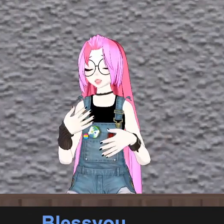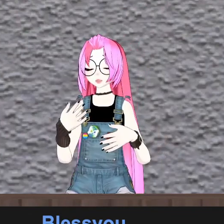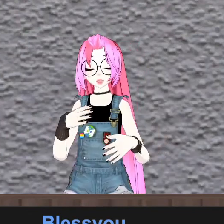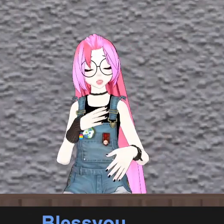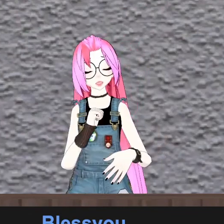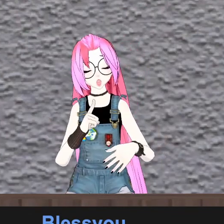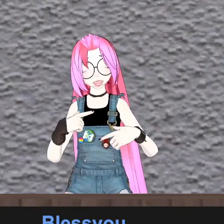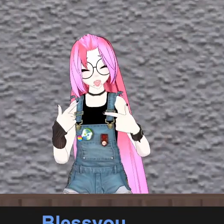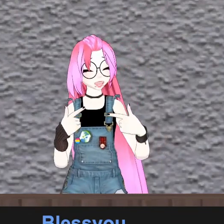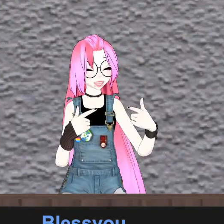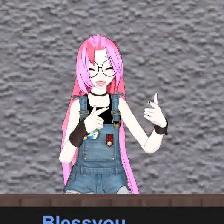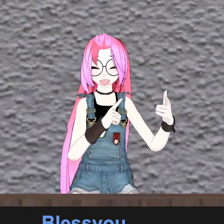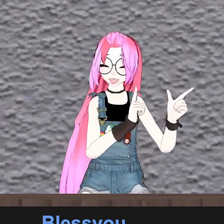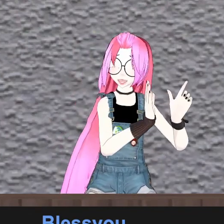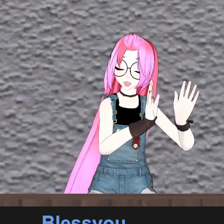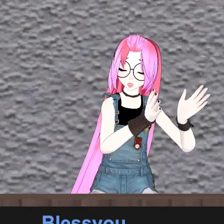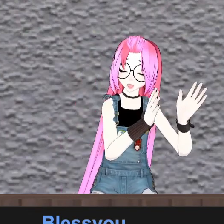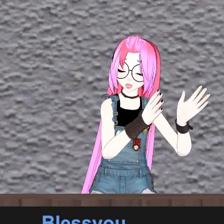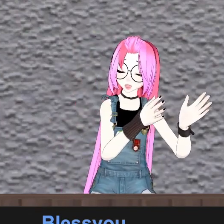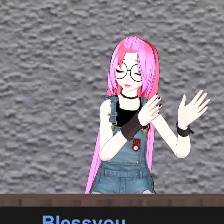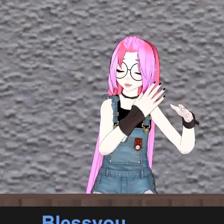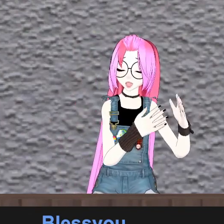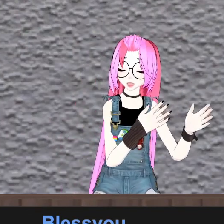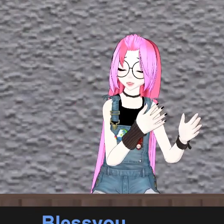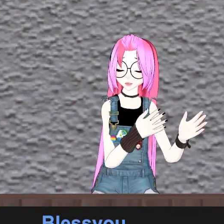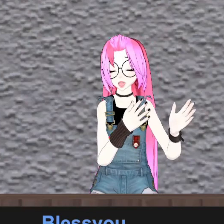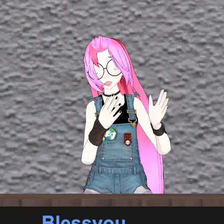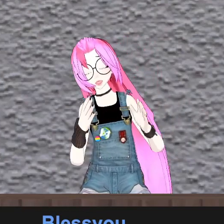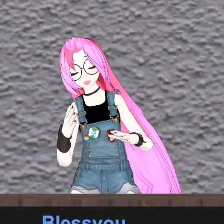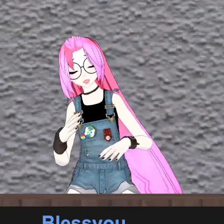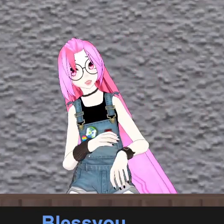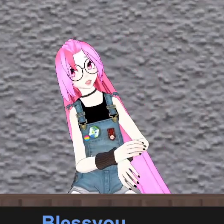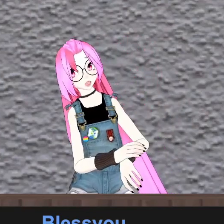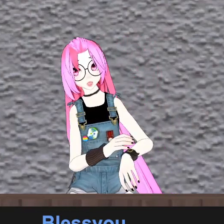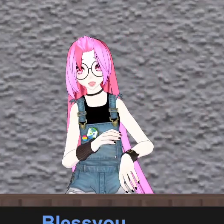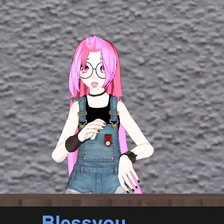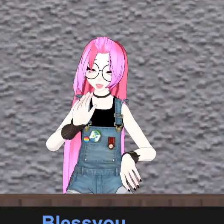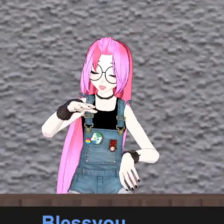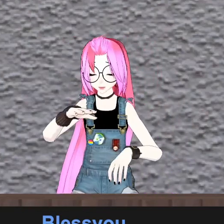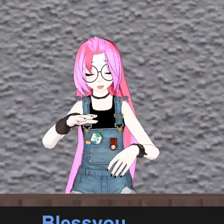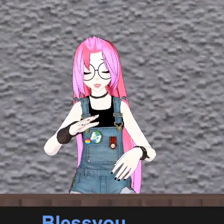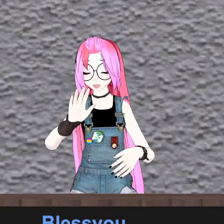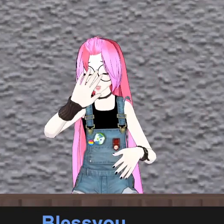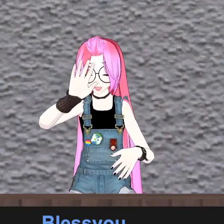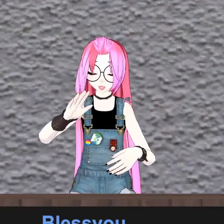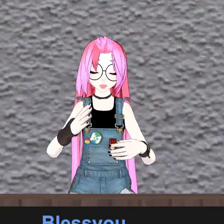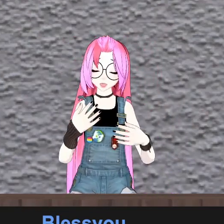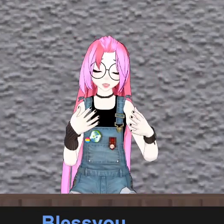a really good thing to do is if you notice a bunch of people are talking, and a deaf person is feeling a bit left out, just tap them, say hello, and say, oh, here's